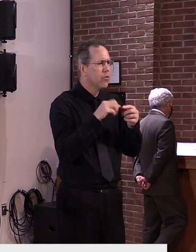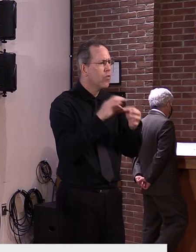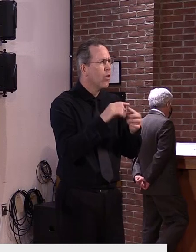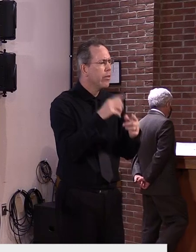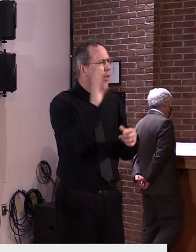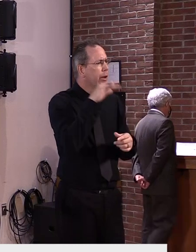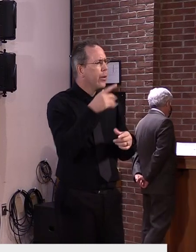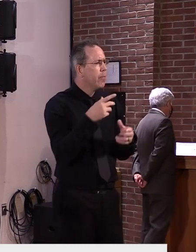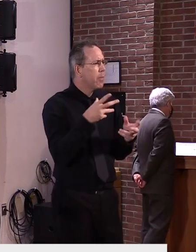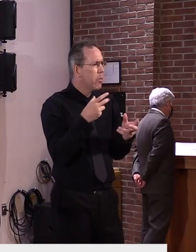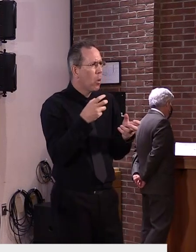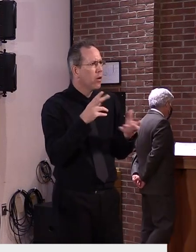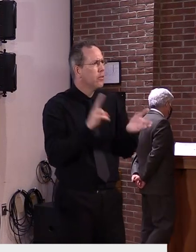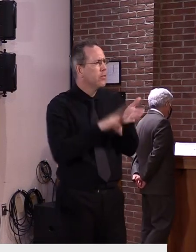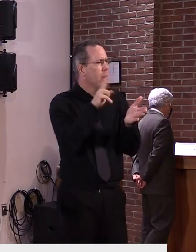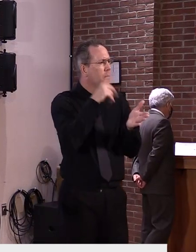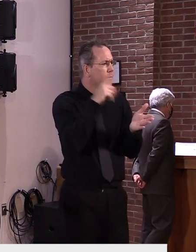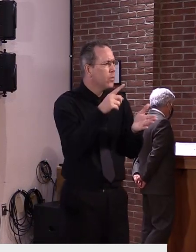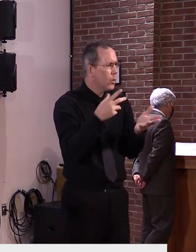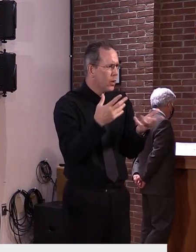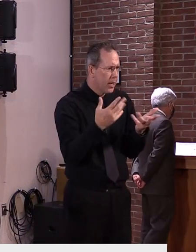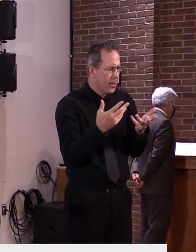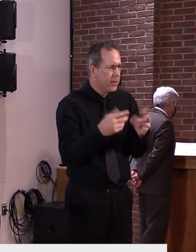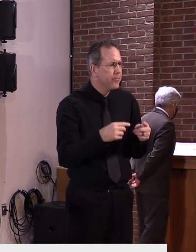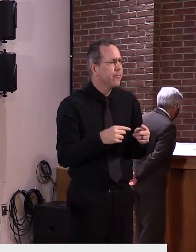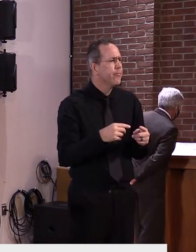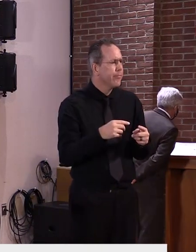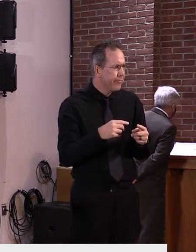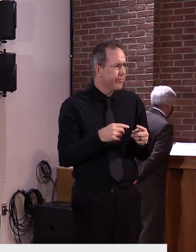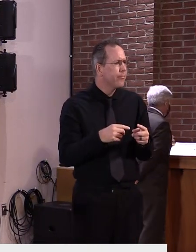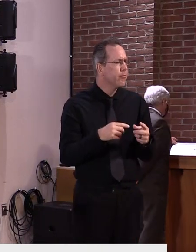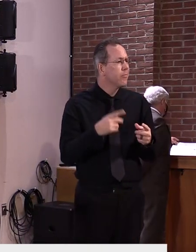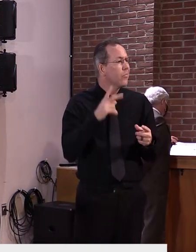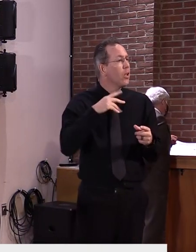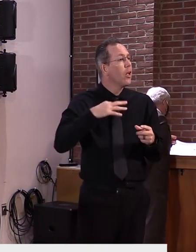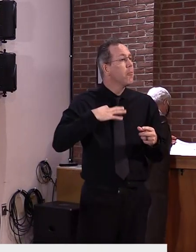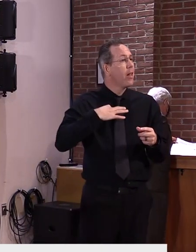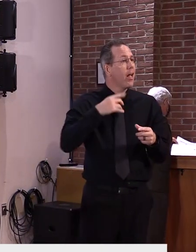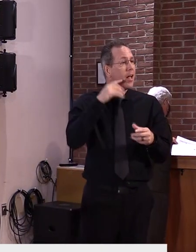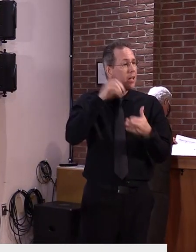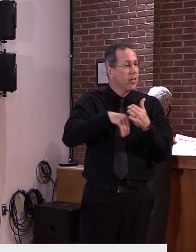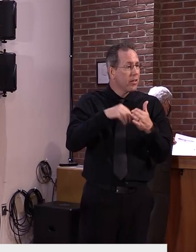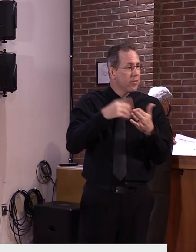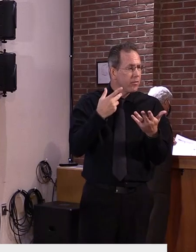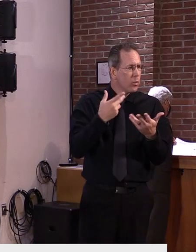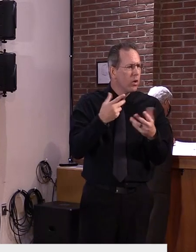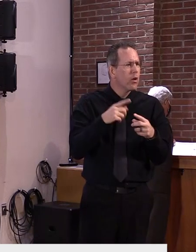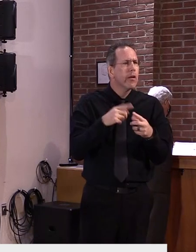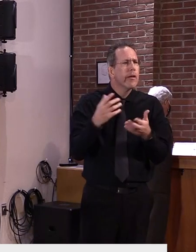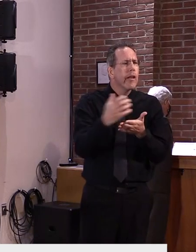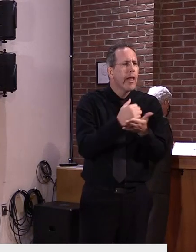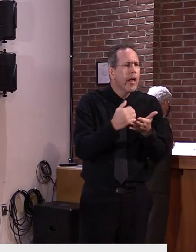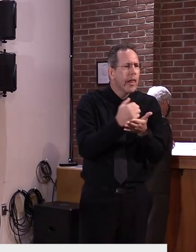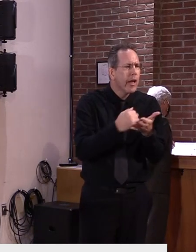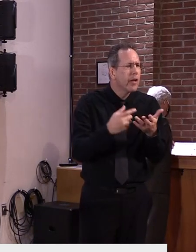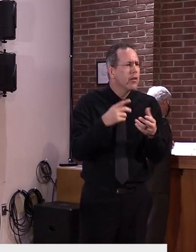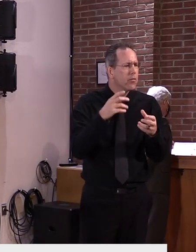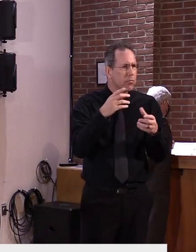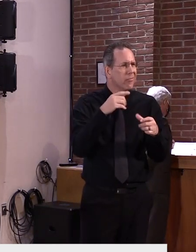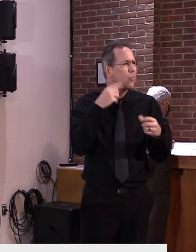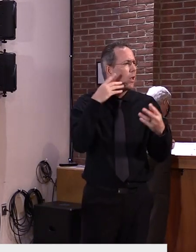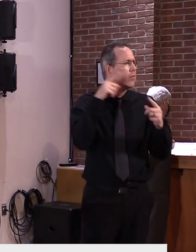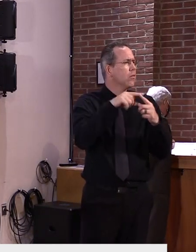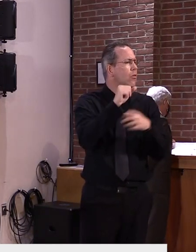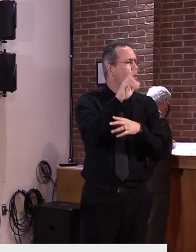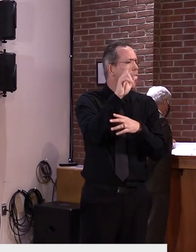will work is, I believe they're accepting applications till August, and we'll be doing a